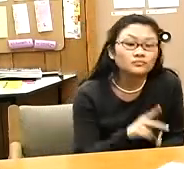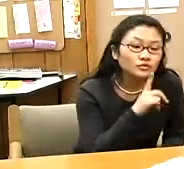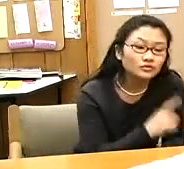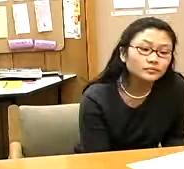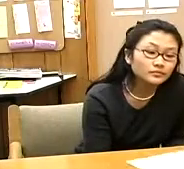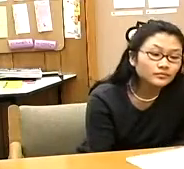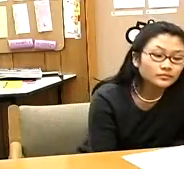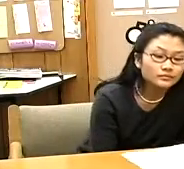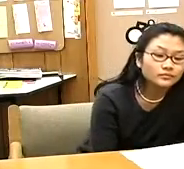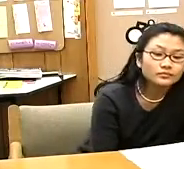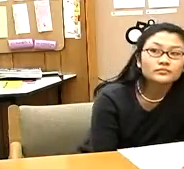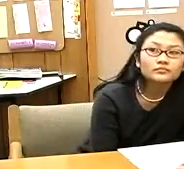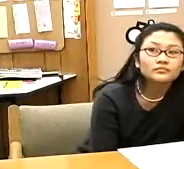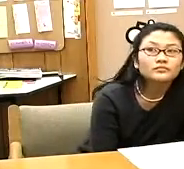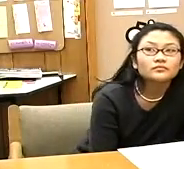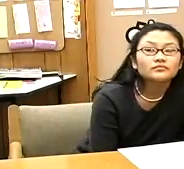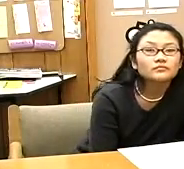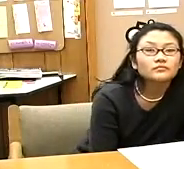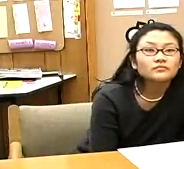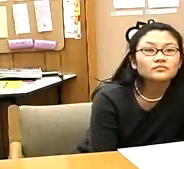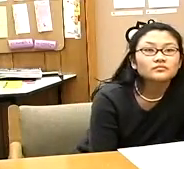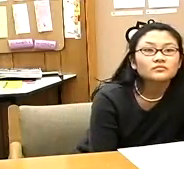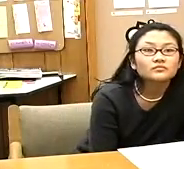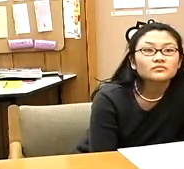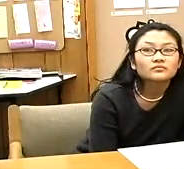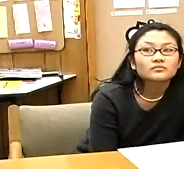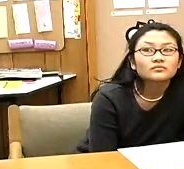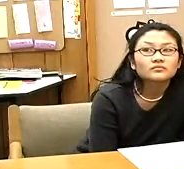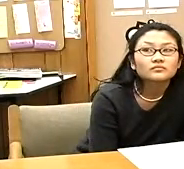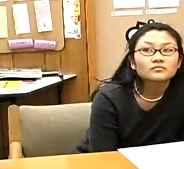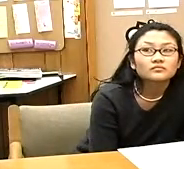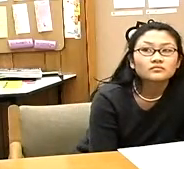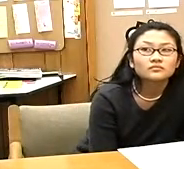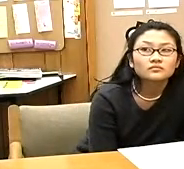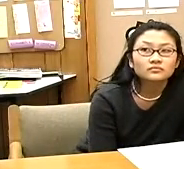you can have a better sense of that. I'll just go ahead and take a few moments to look at that.